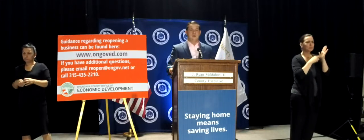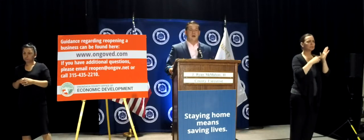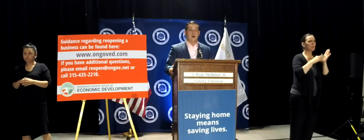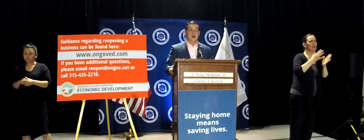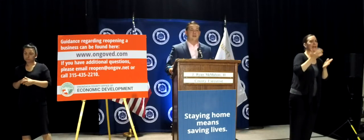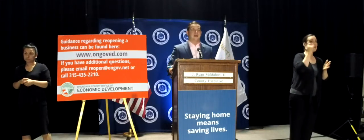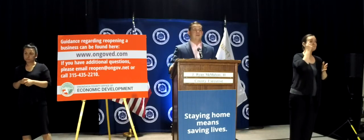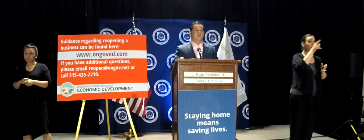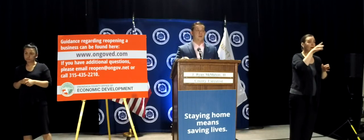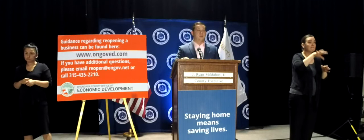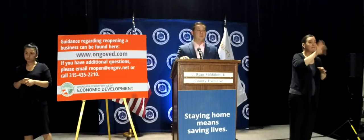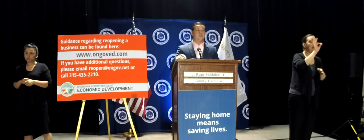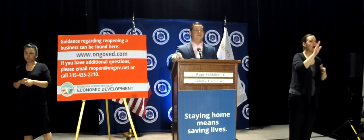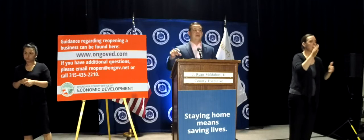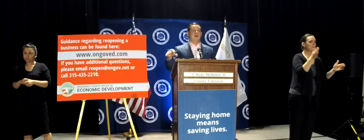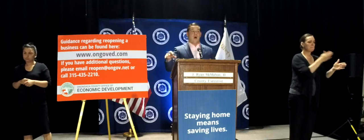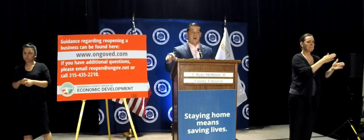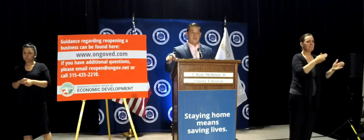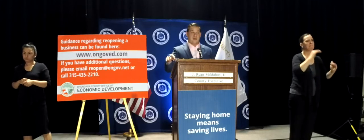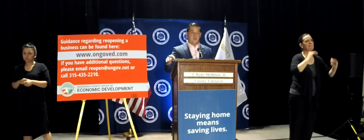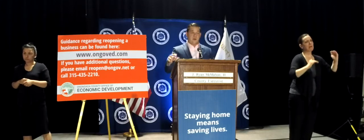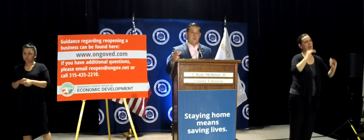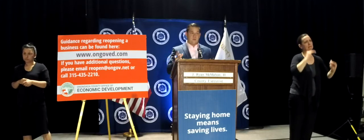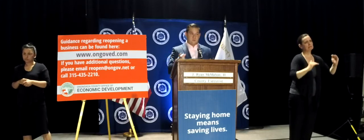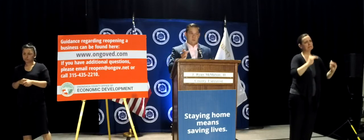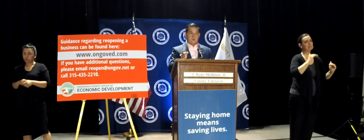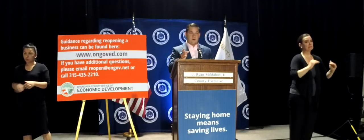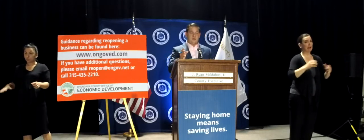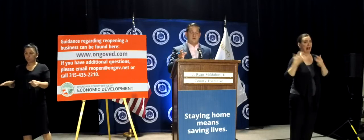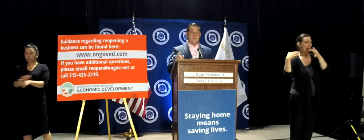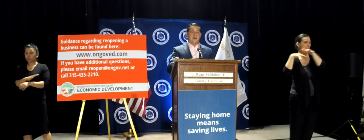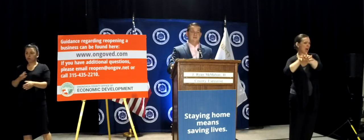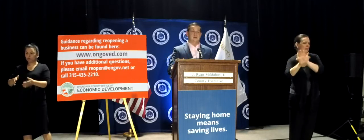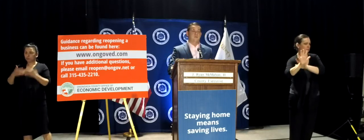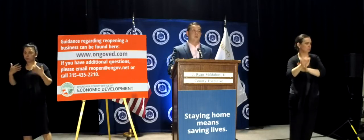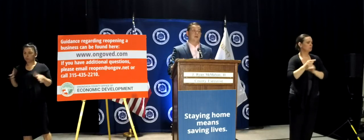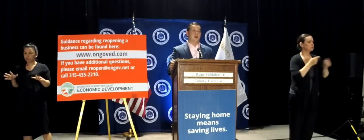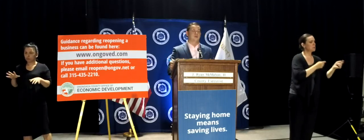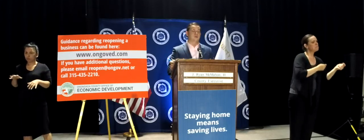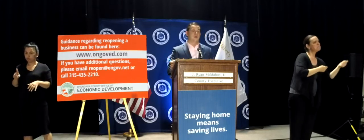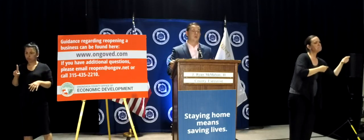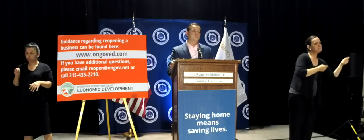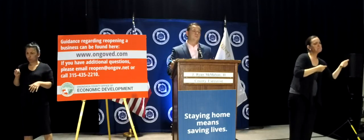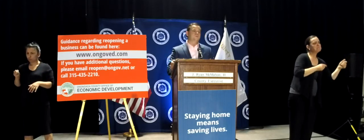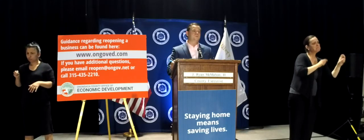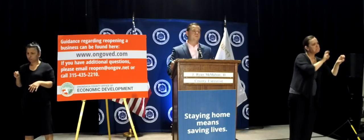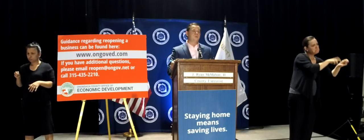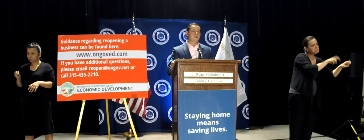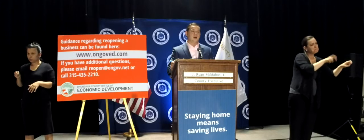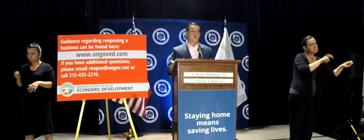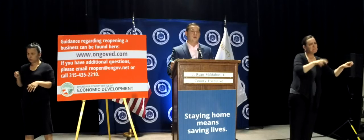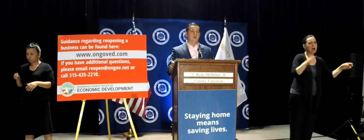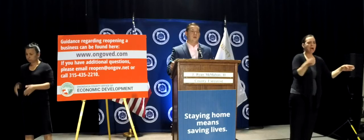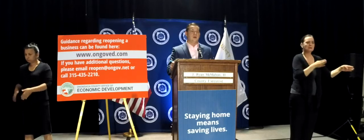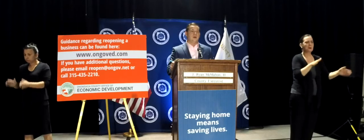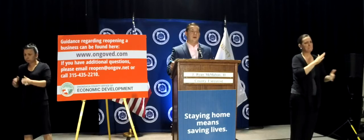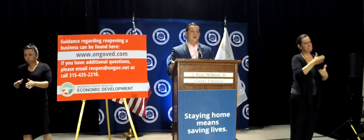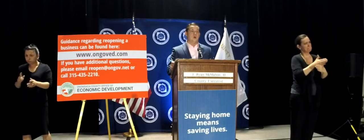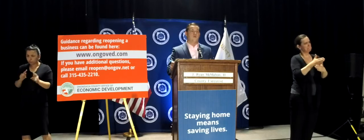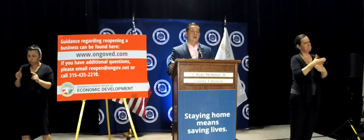proposed, I think everybody would be better off that way under the mindset of public health. So